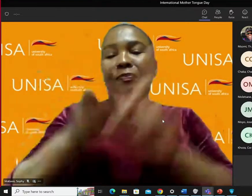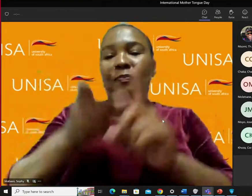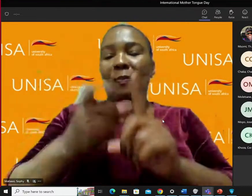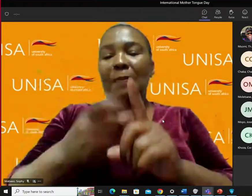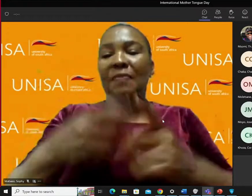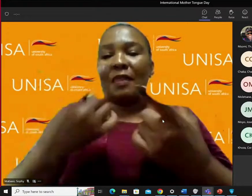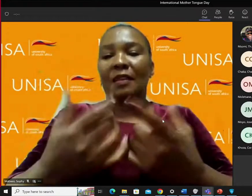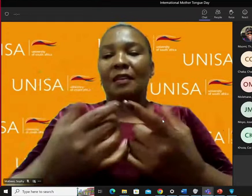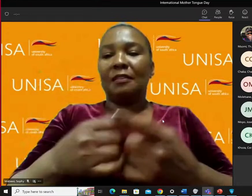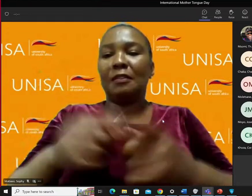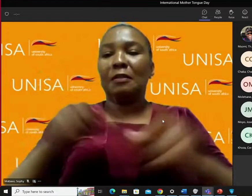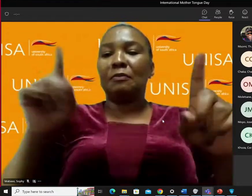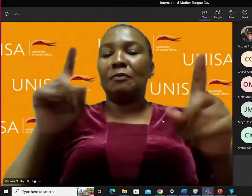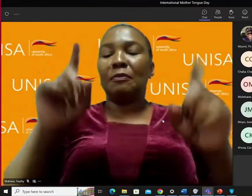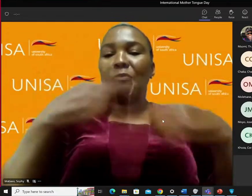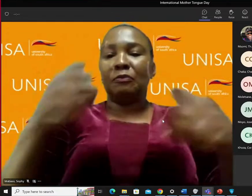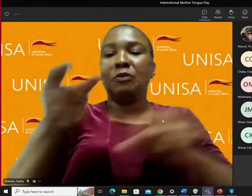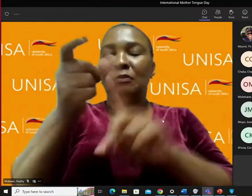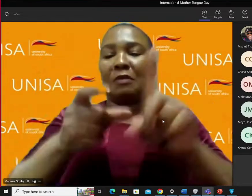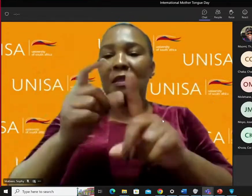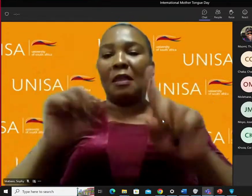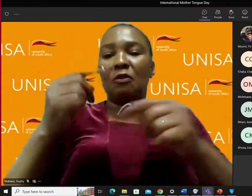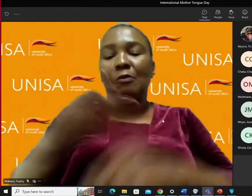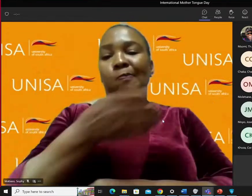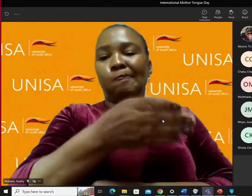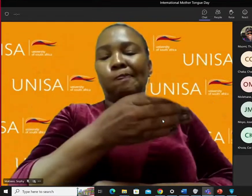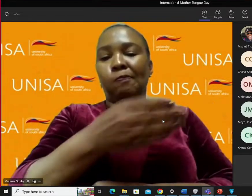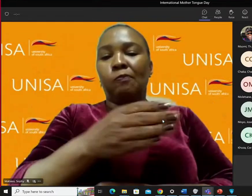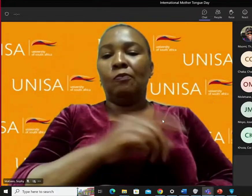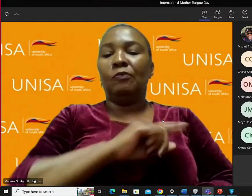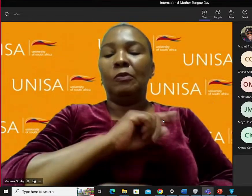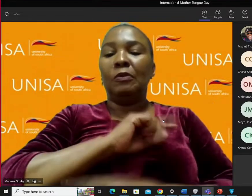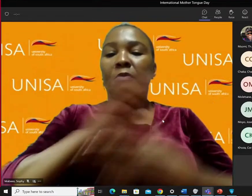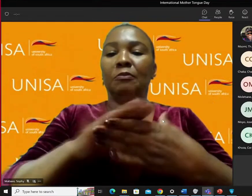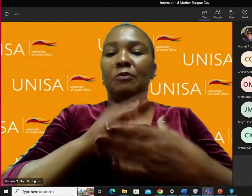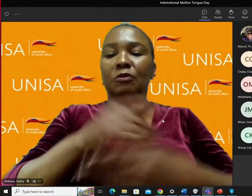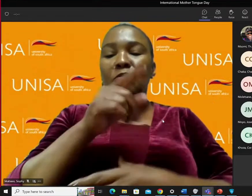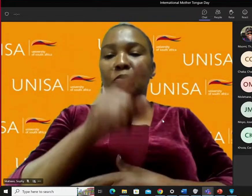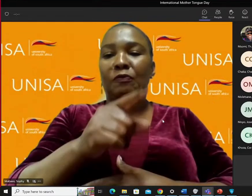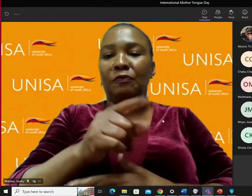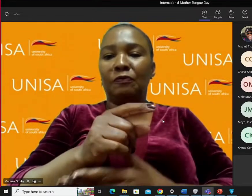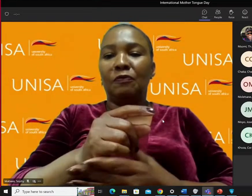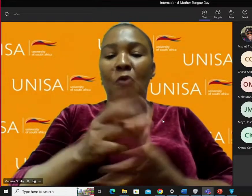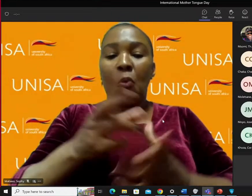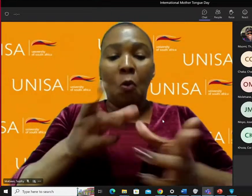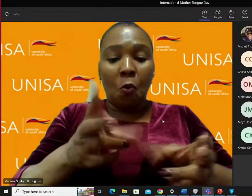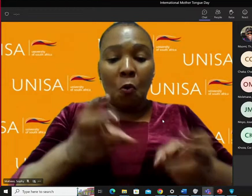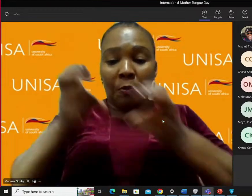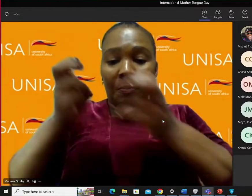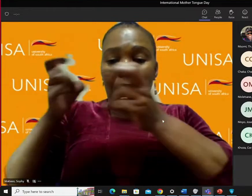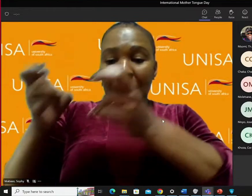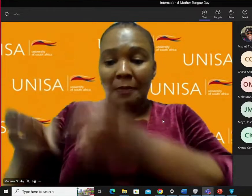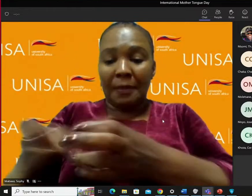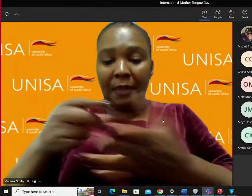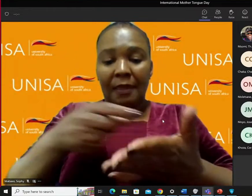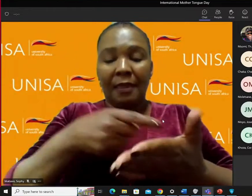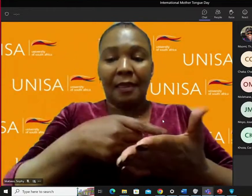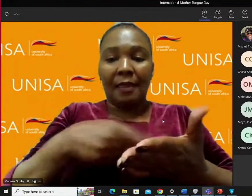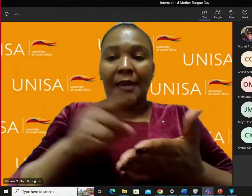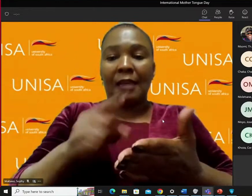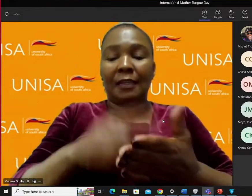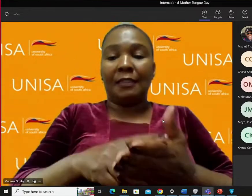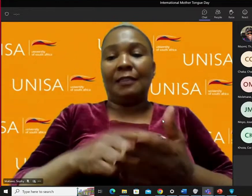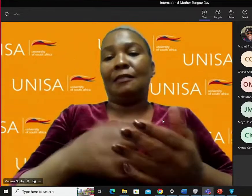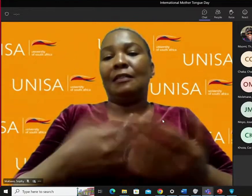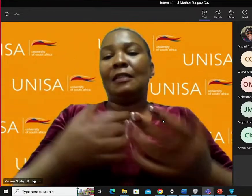musician could not be with us, and because of copyright issues, and since we are streaming on YouTube,